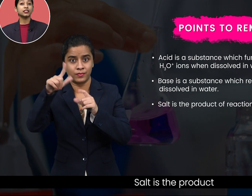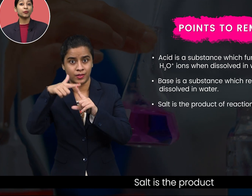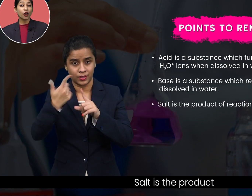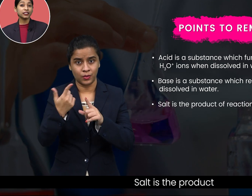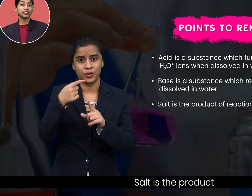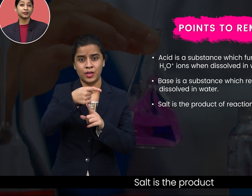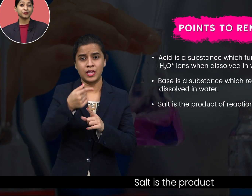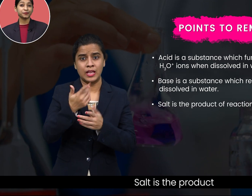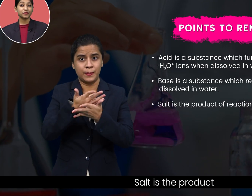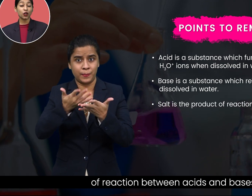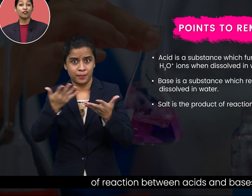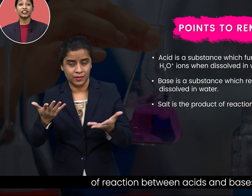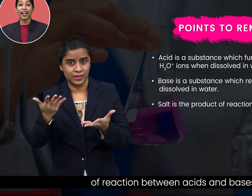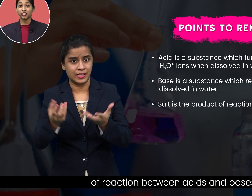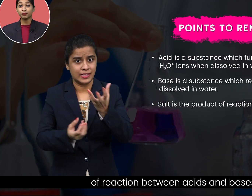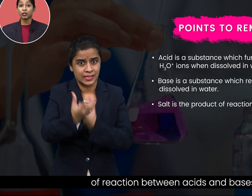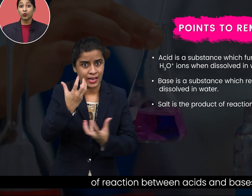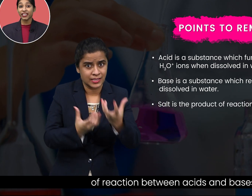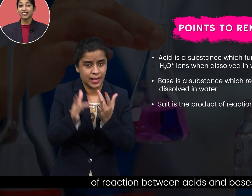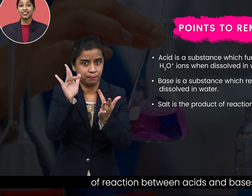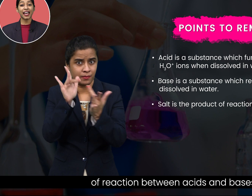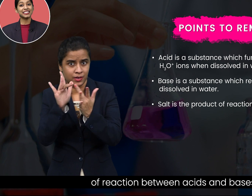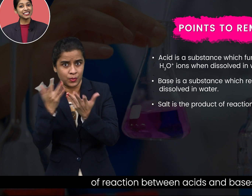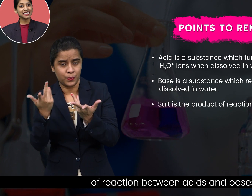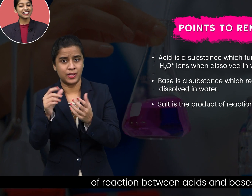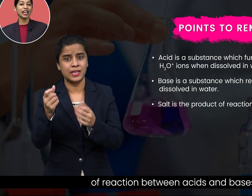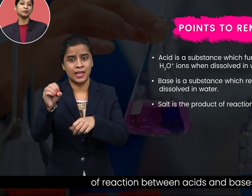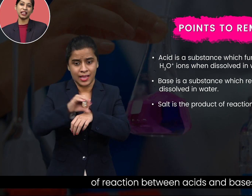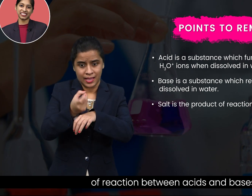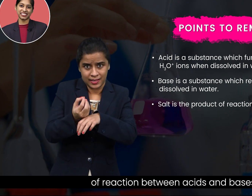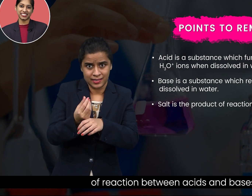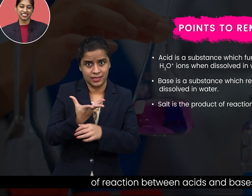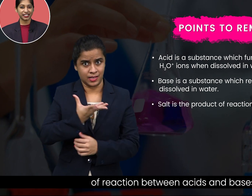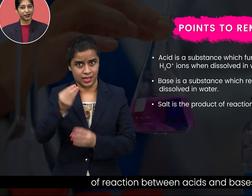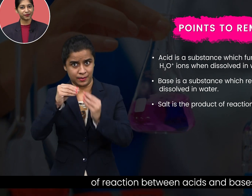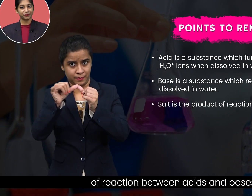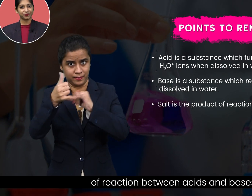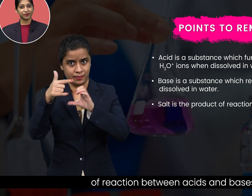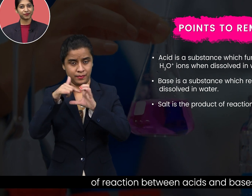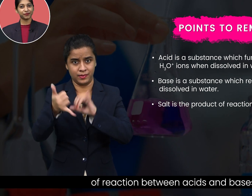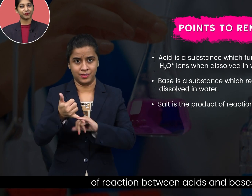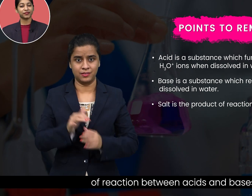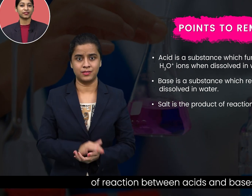Salt is the product of reaction between acids and bases.